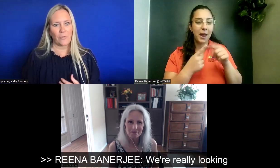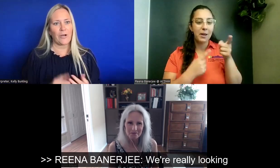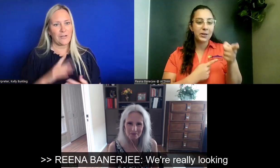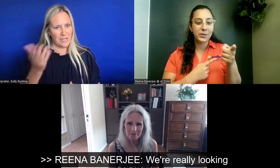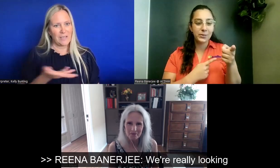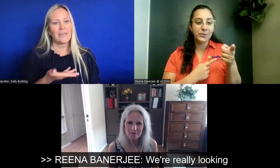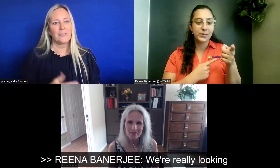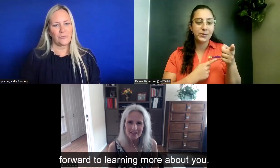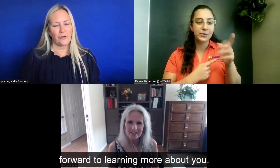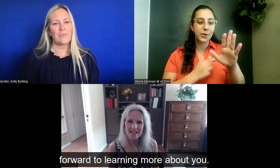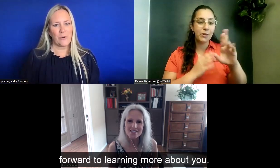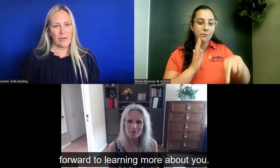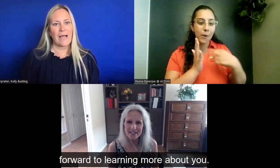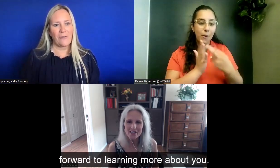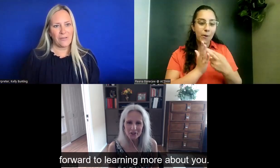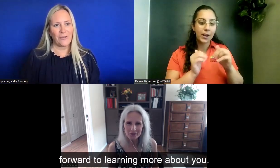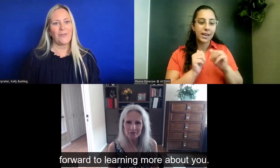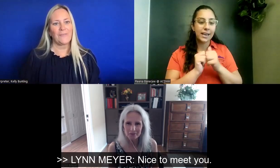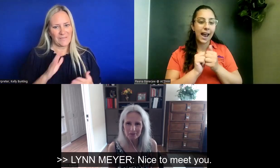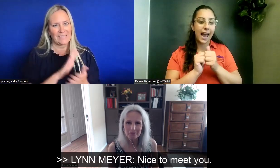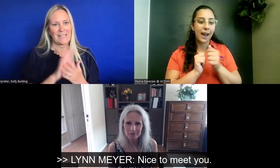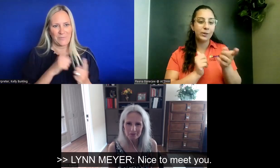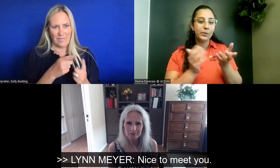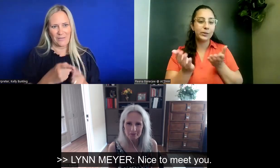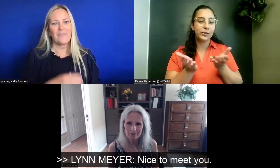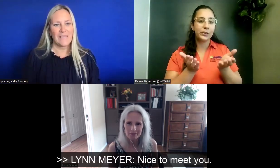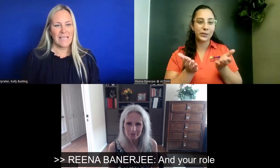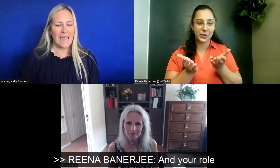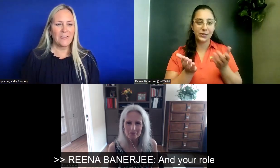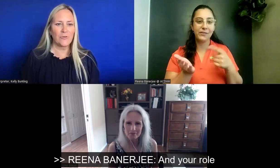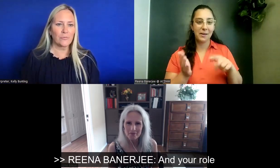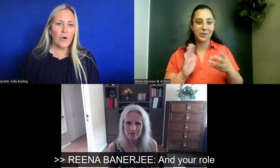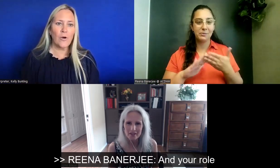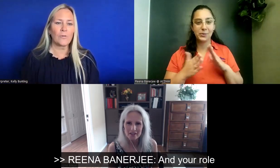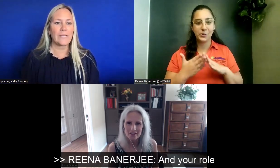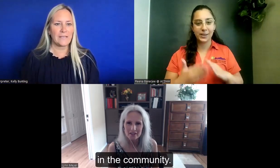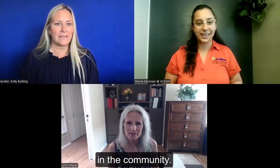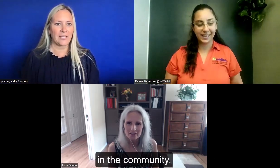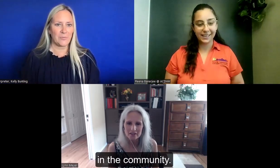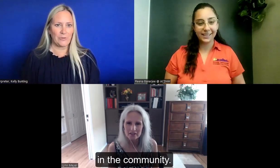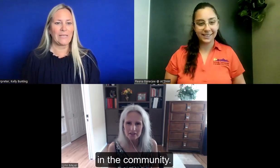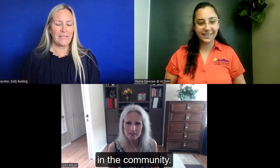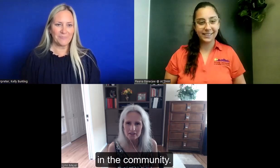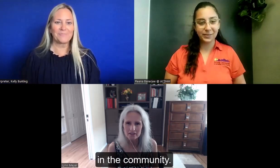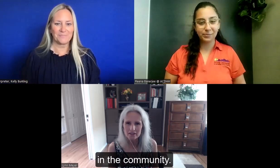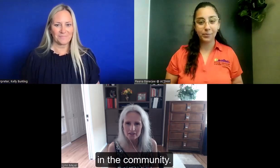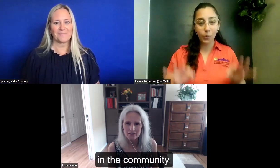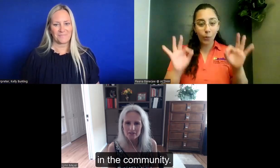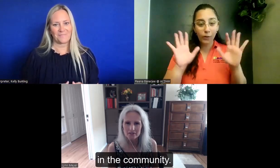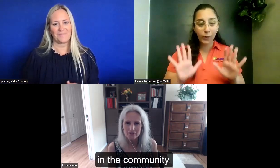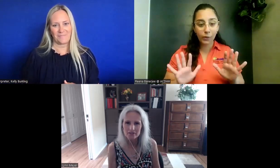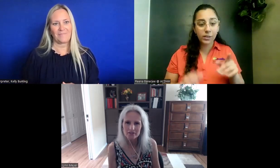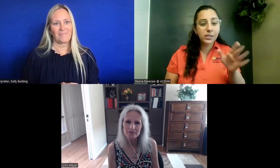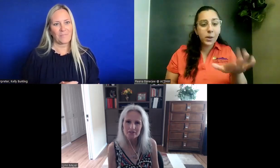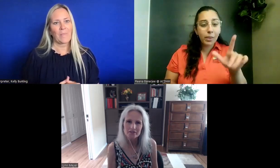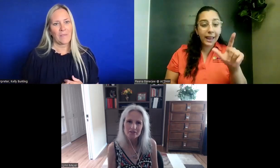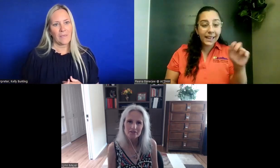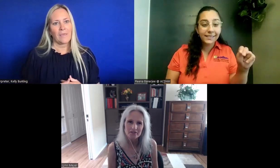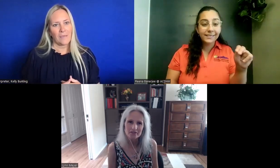looking forward to learning Nice more to be. about you and your role in the community.